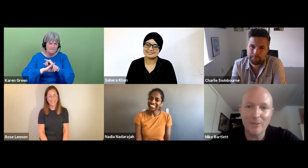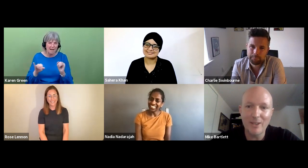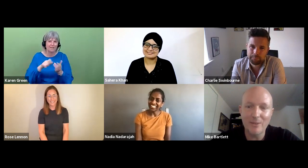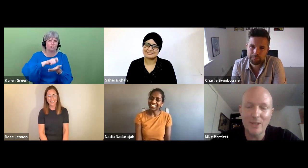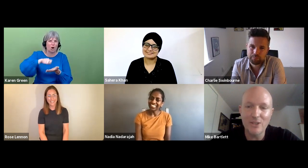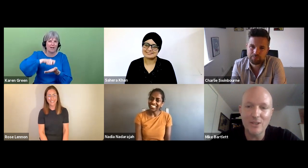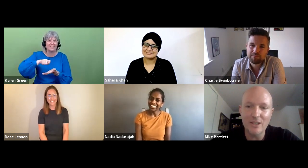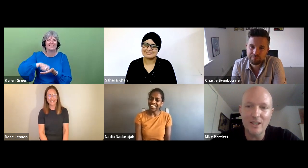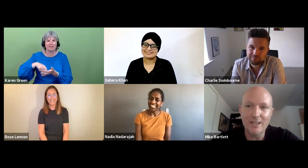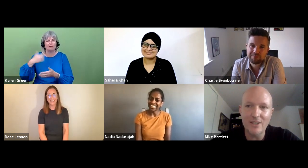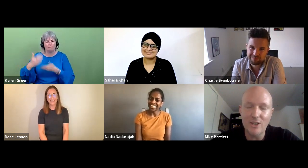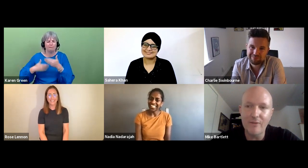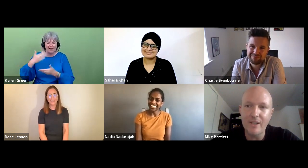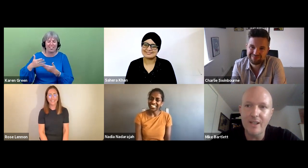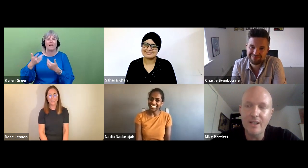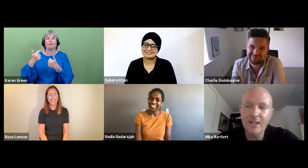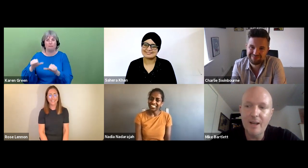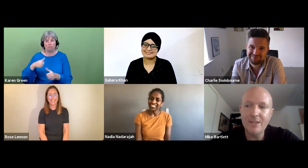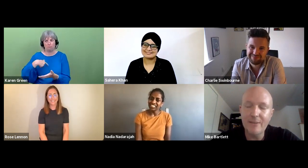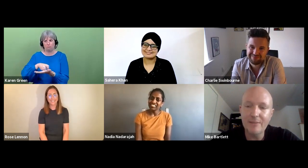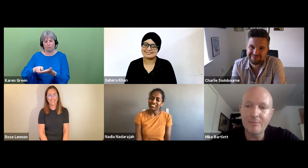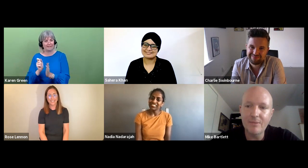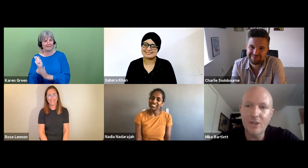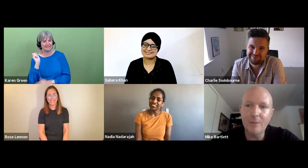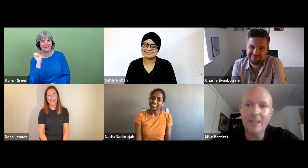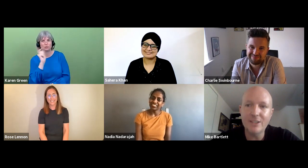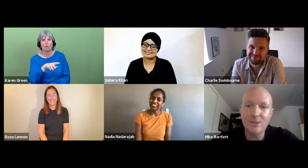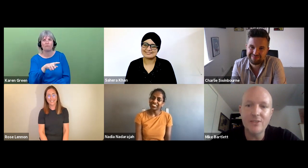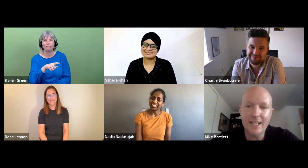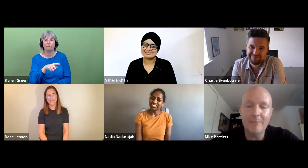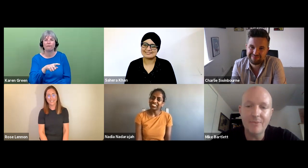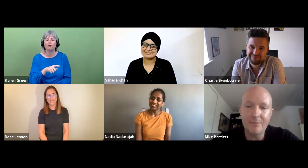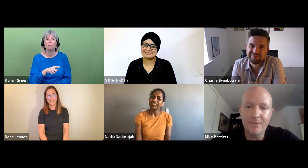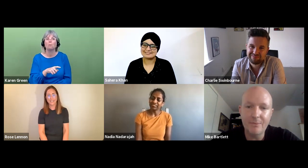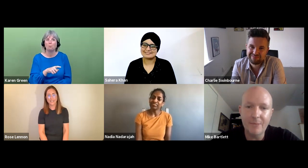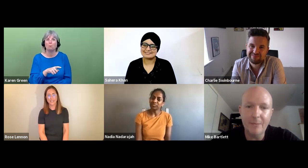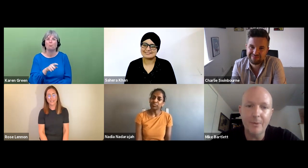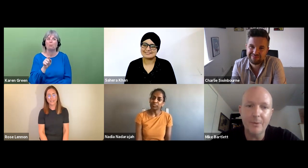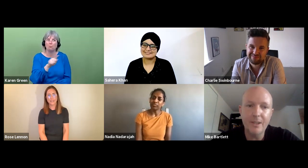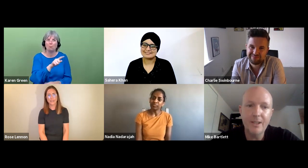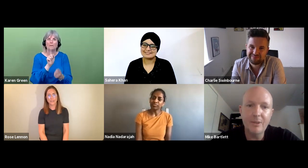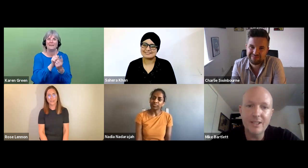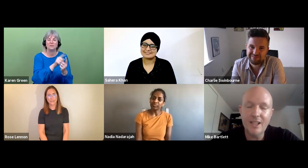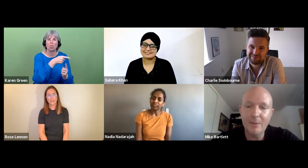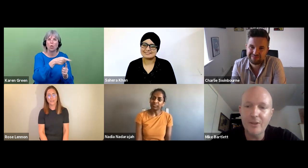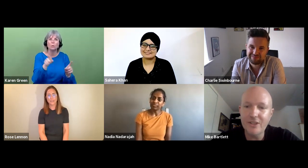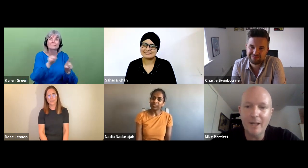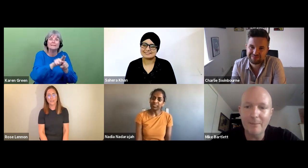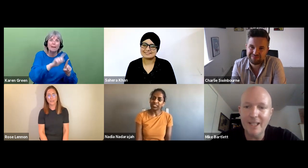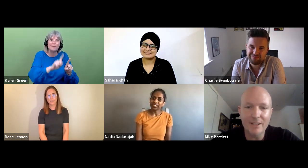something which I sent off, and got me meetings with those same people but this time it wasn't about me in the room.